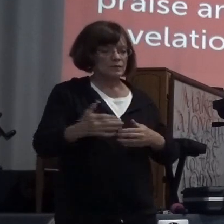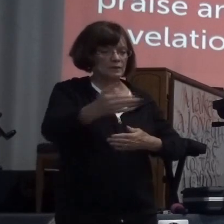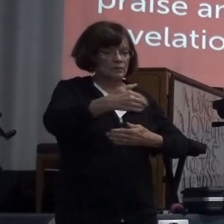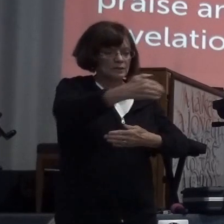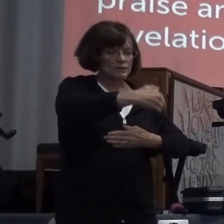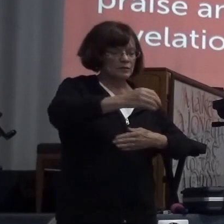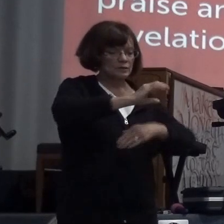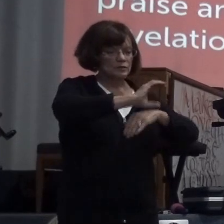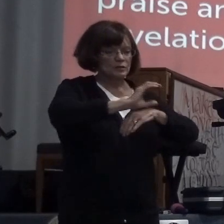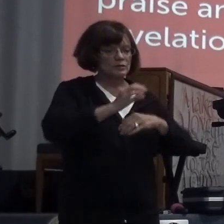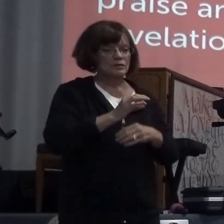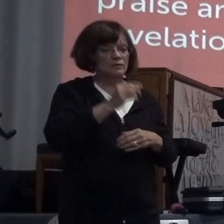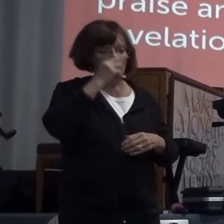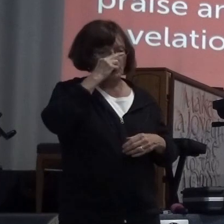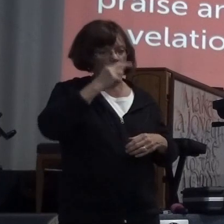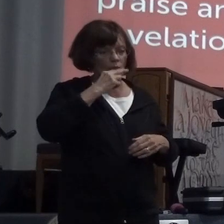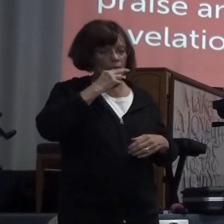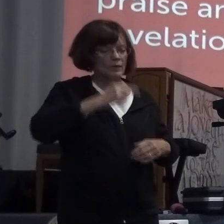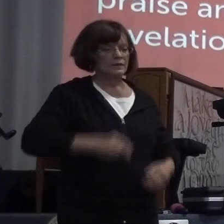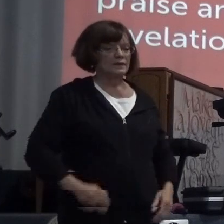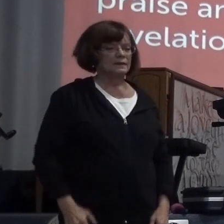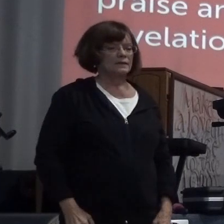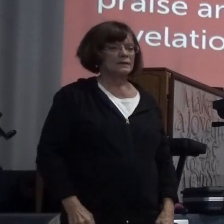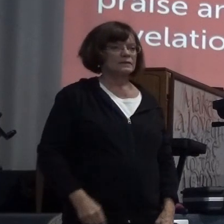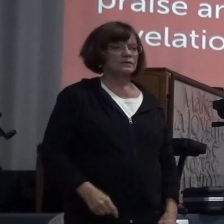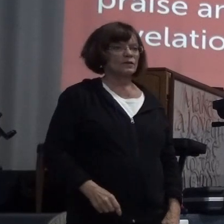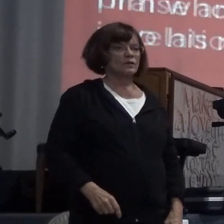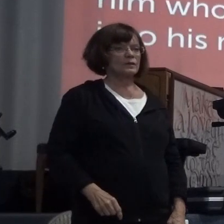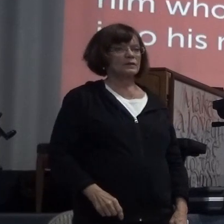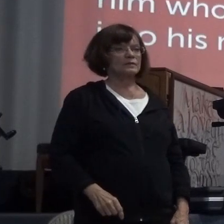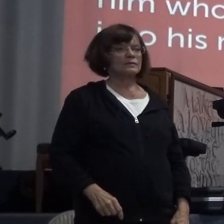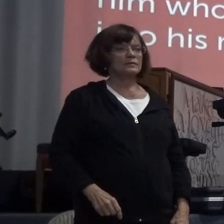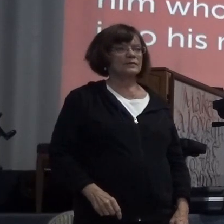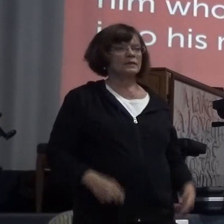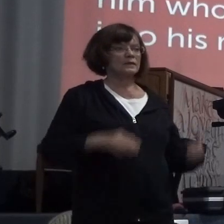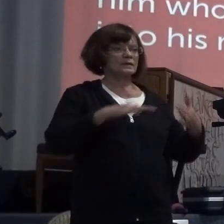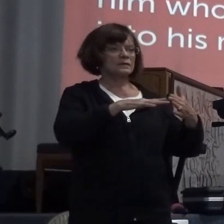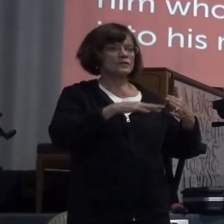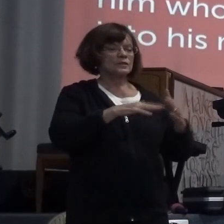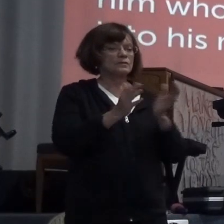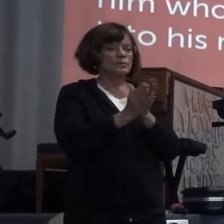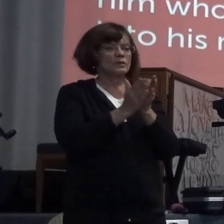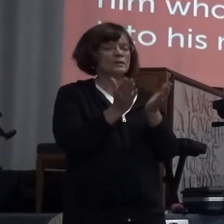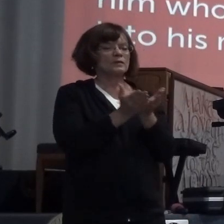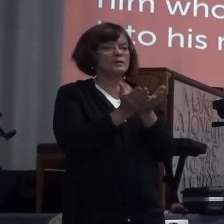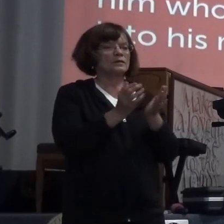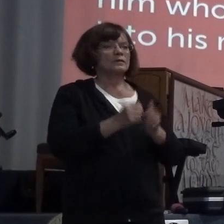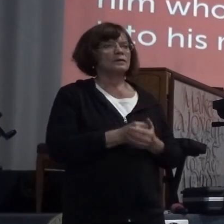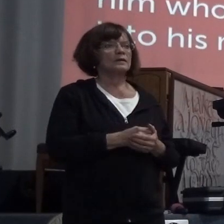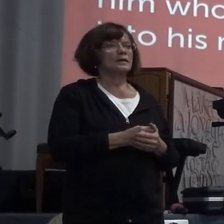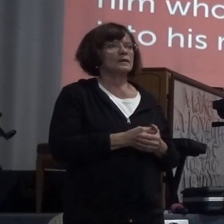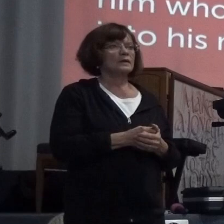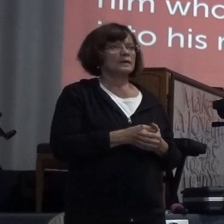the church of Rome. And we're going to go to 1 Peter chapter 2, verse 9.